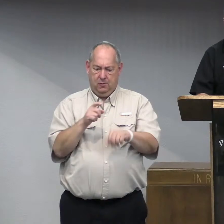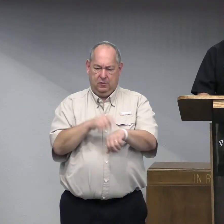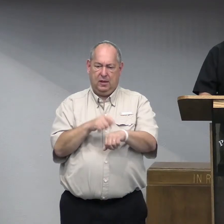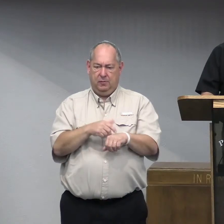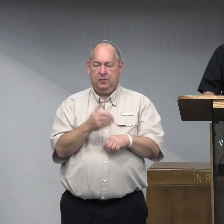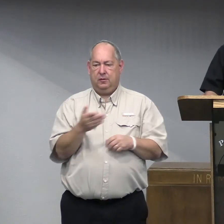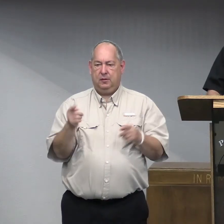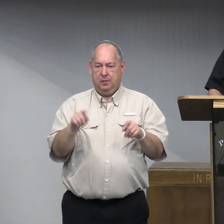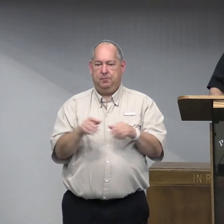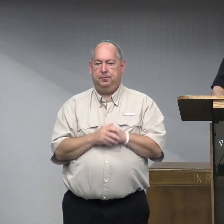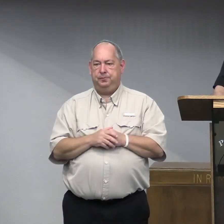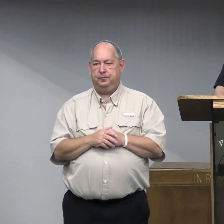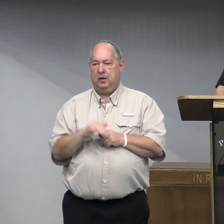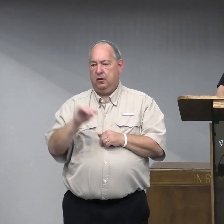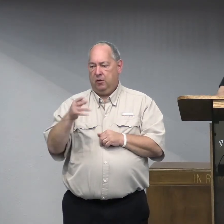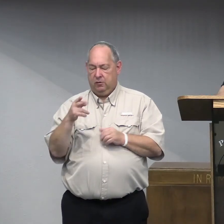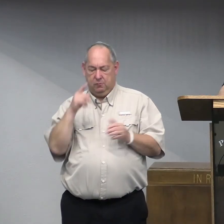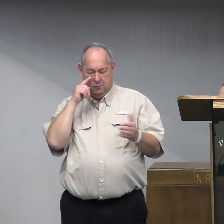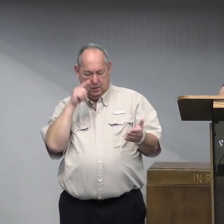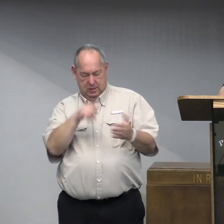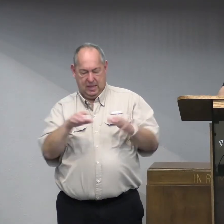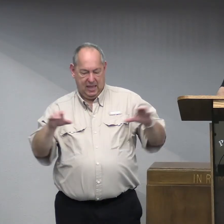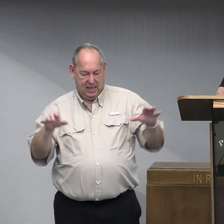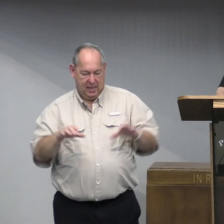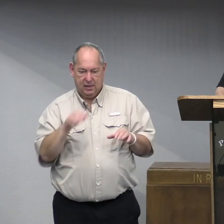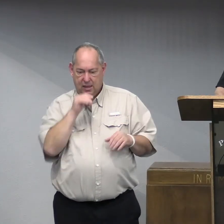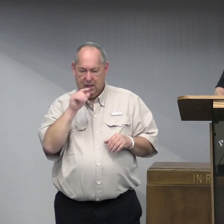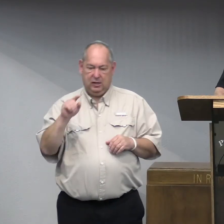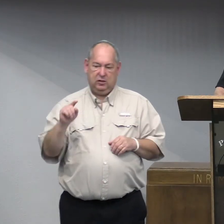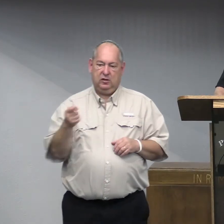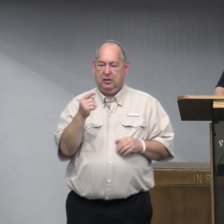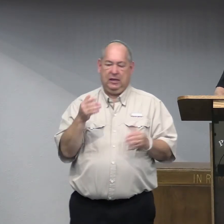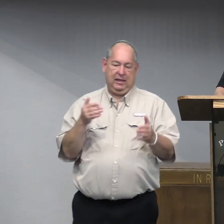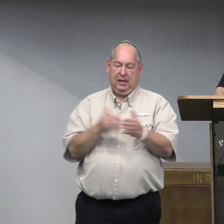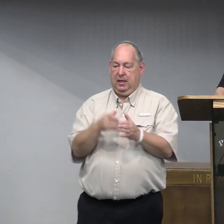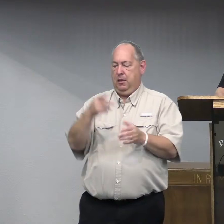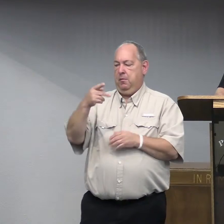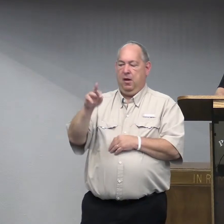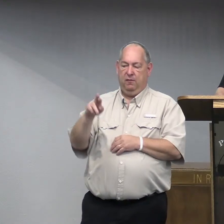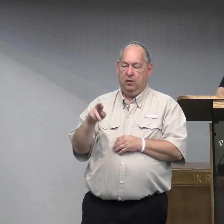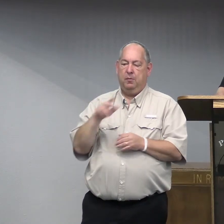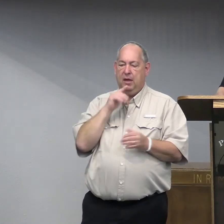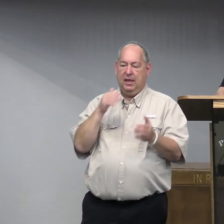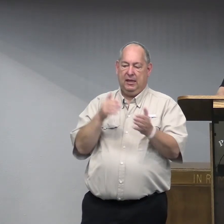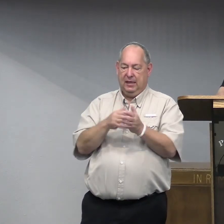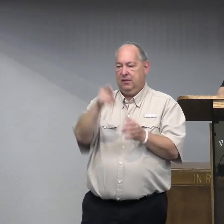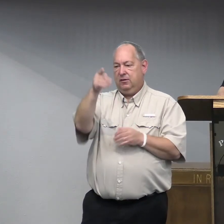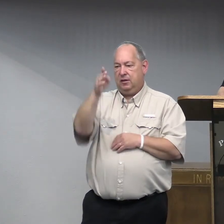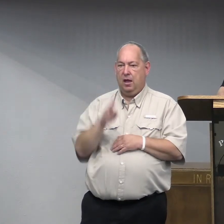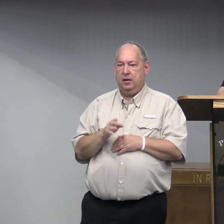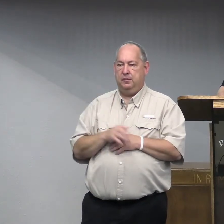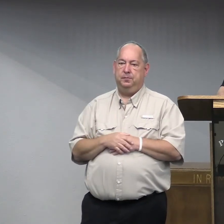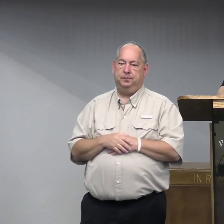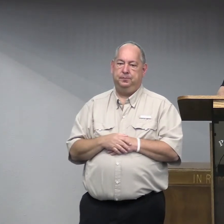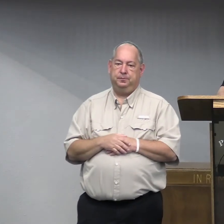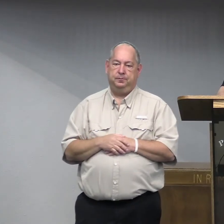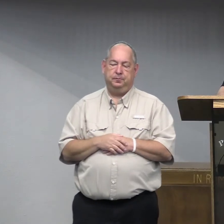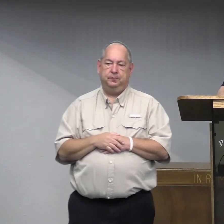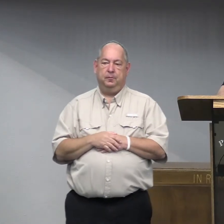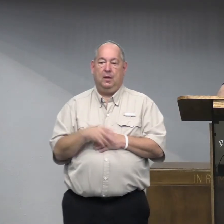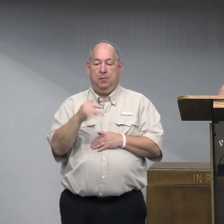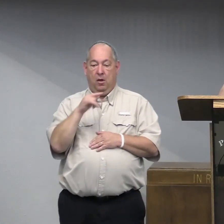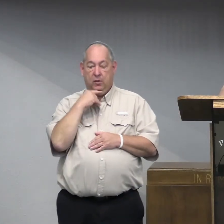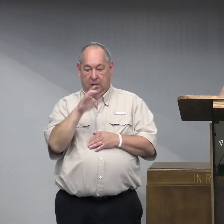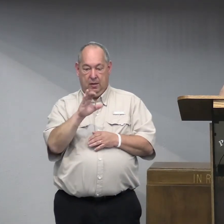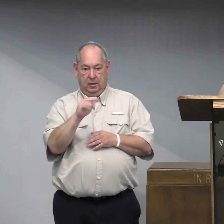come. Joseph realized his actions wouldn't just be against Potiphar, but they would be against God. Paul says